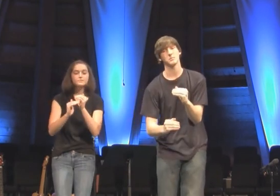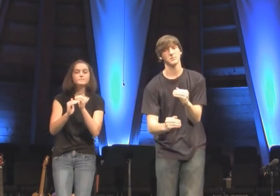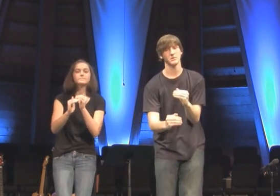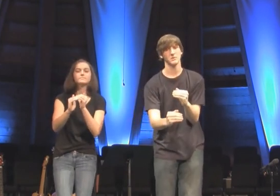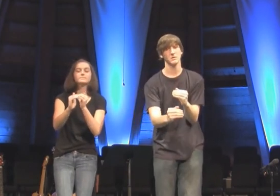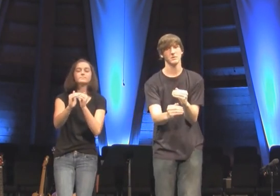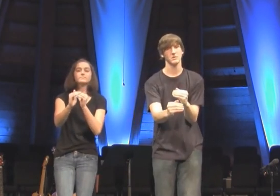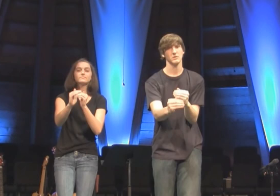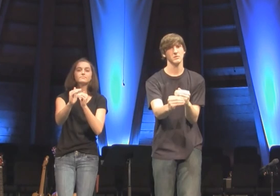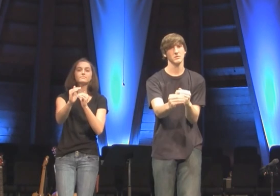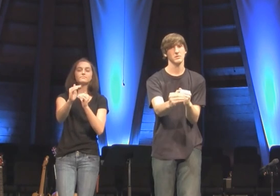beginning